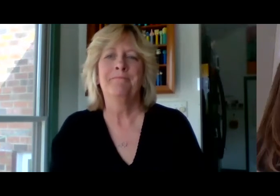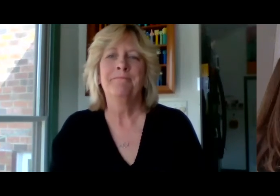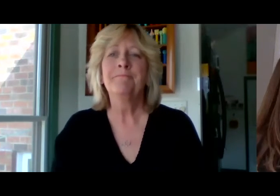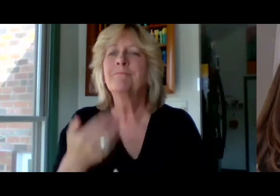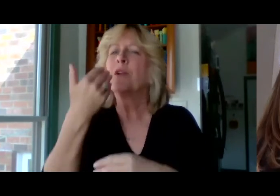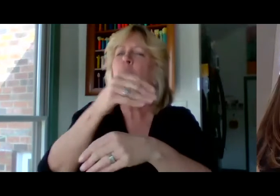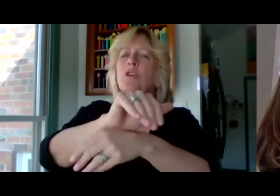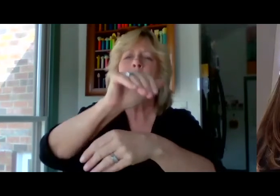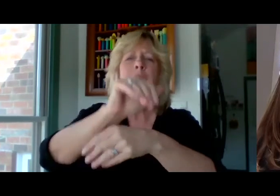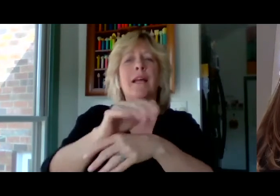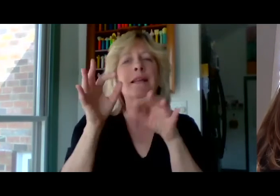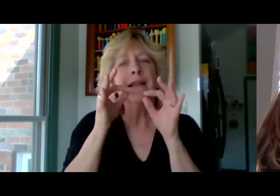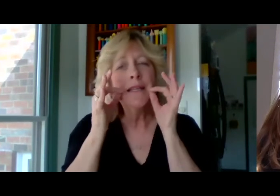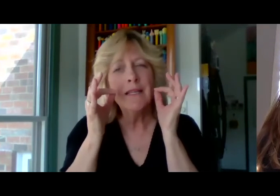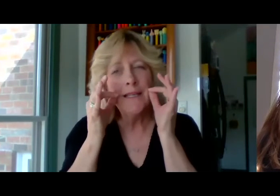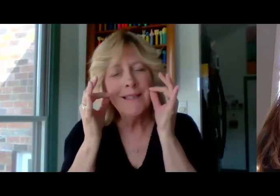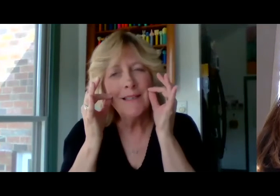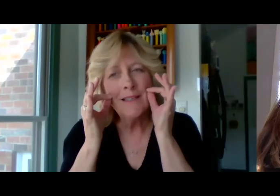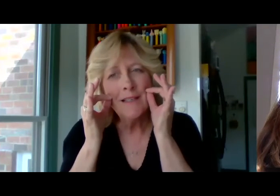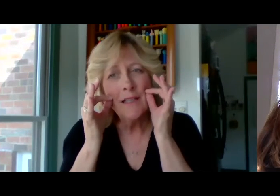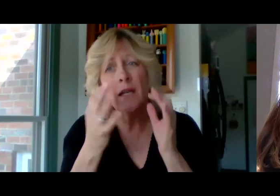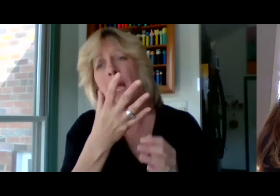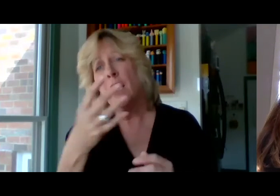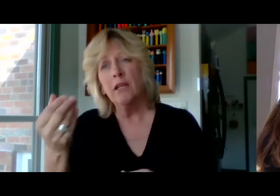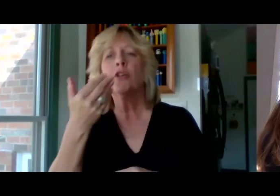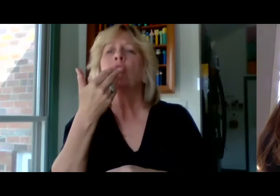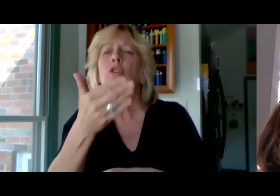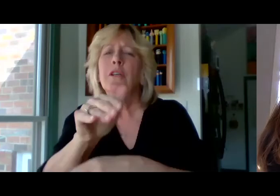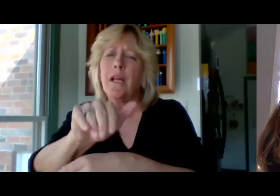Good night, kittens. And good night, mittens.